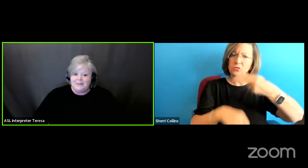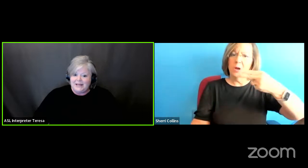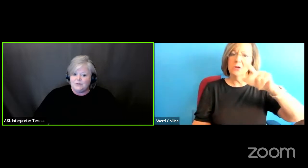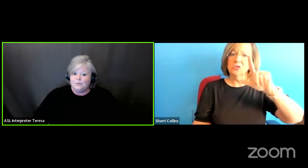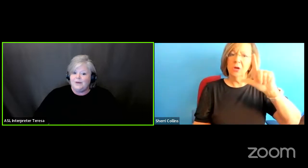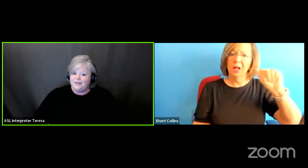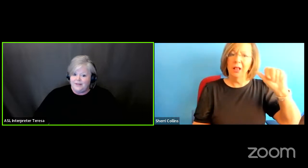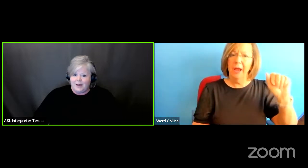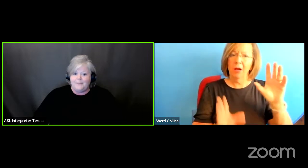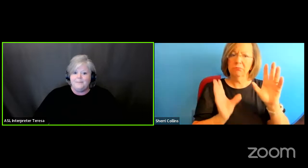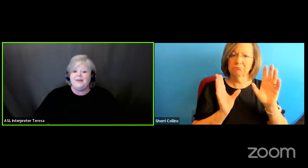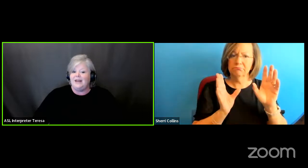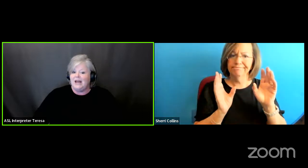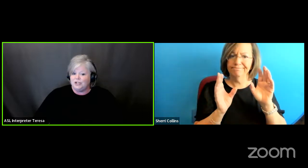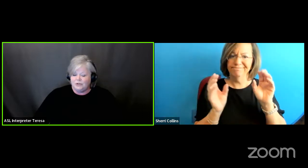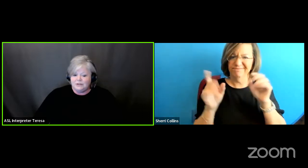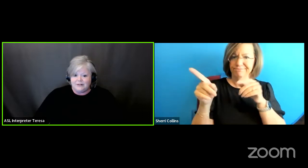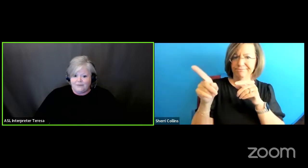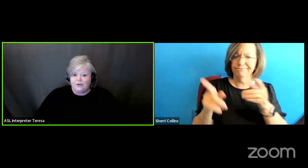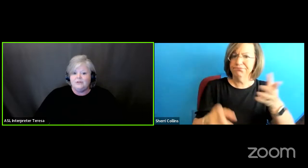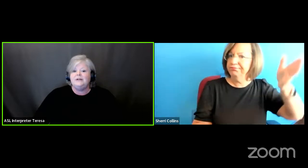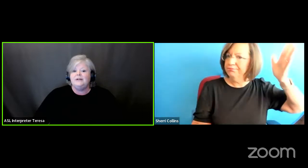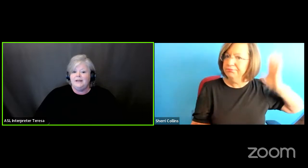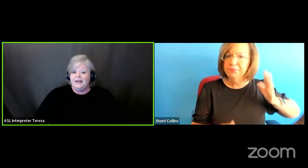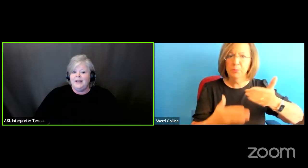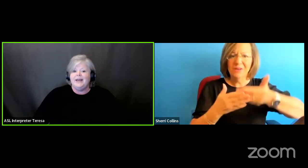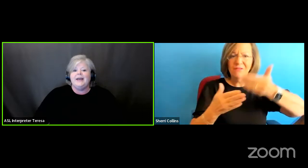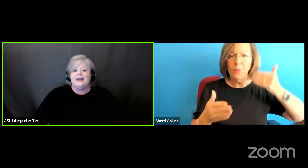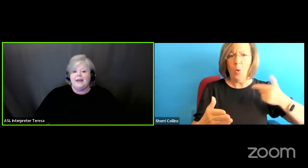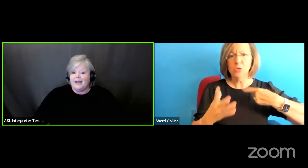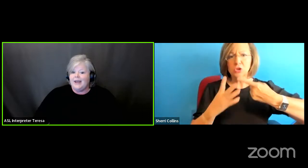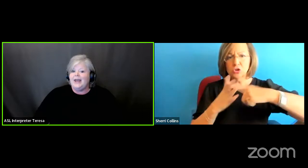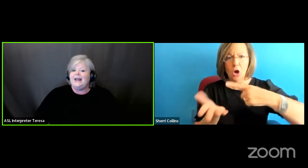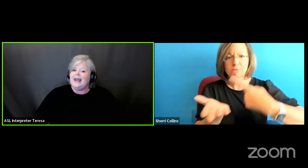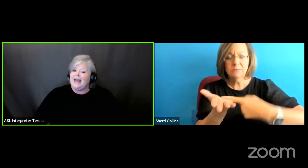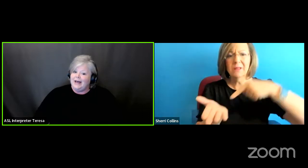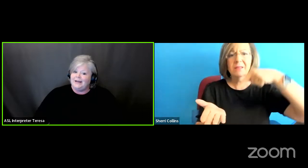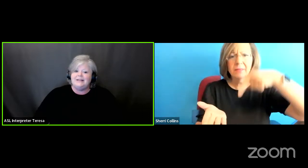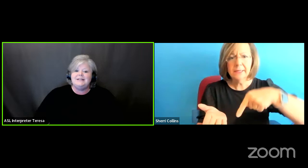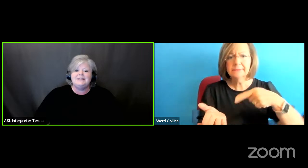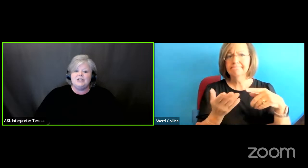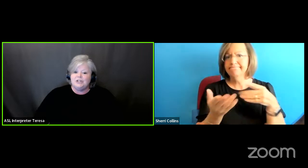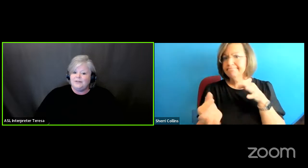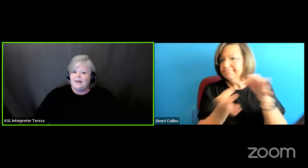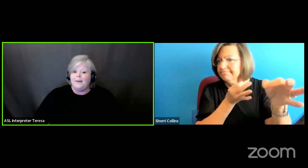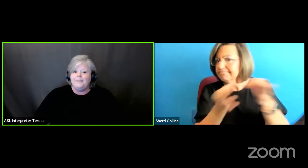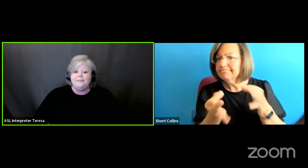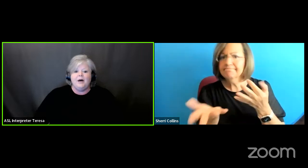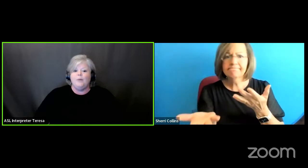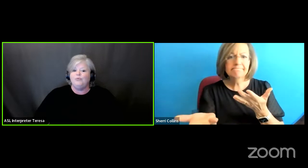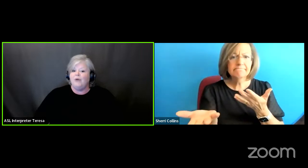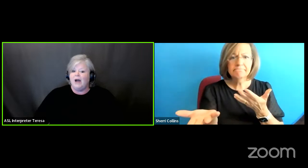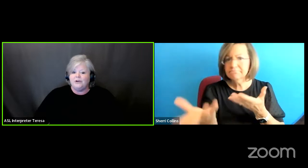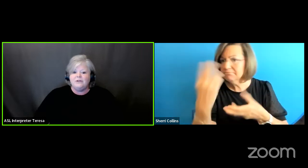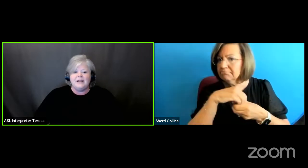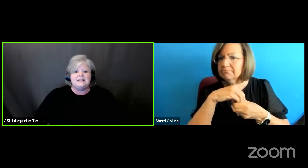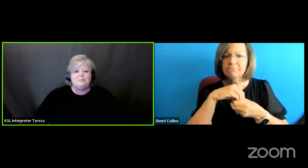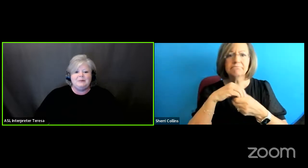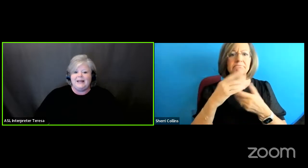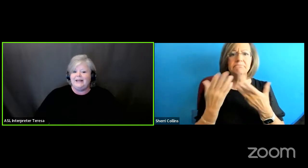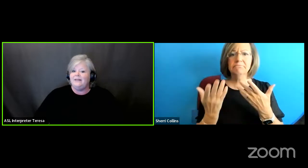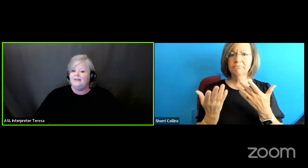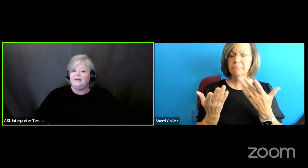I did meet with them at the national level, and I had discussions with them